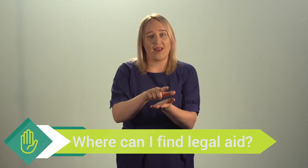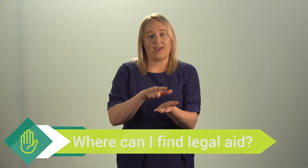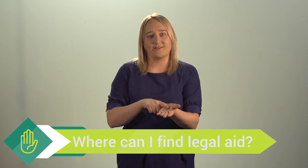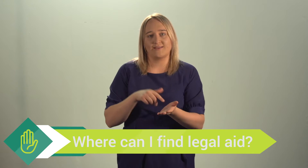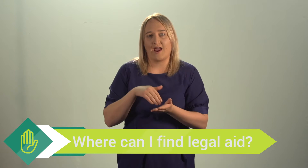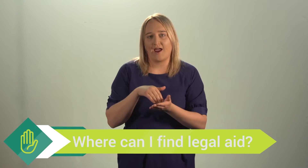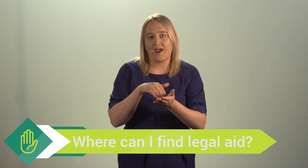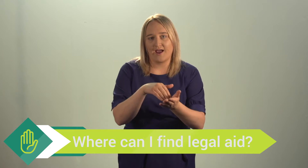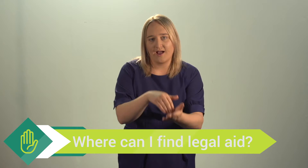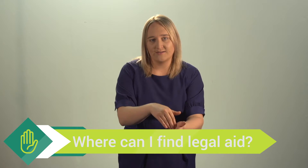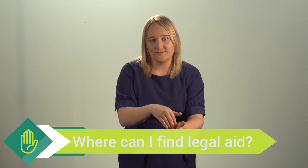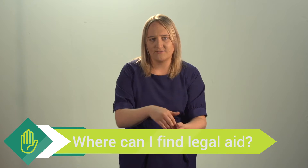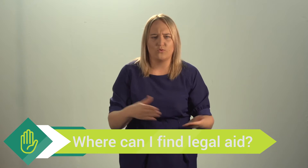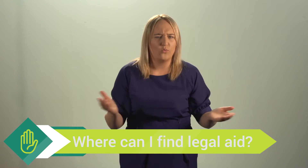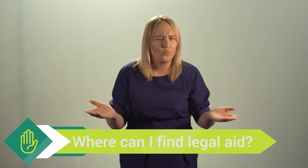Where can I find legal aid?